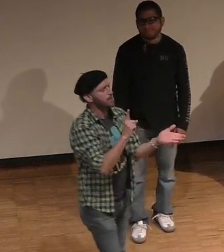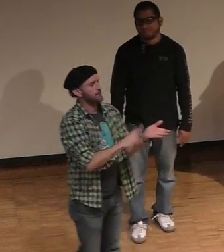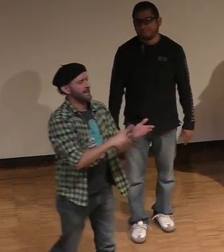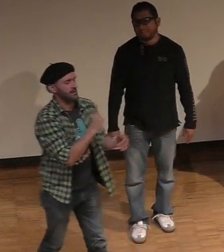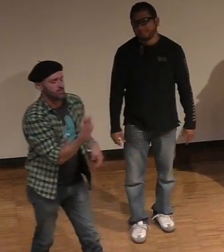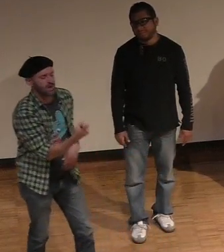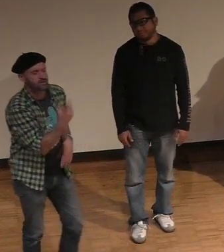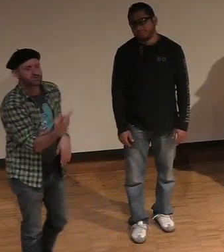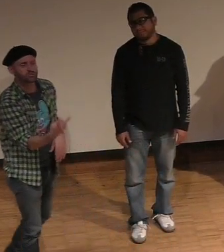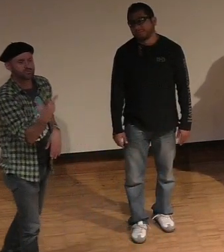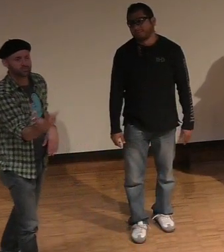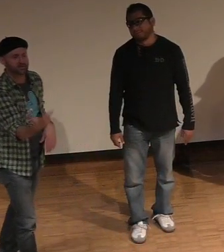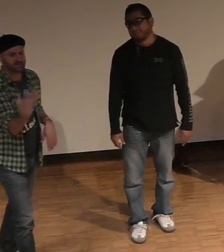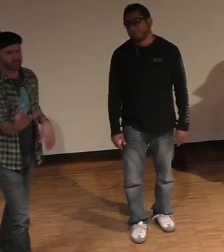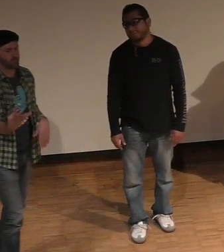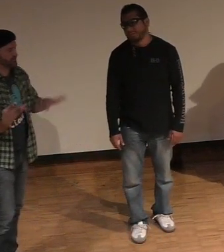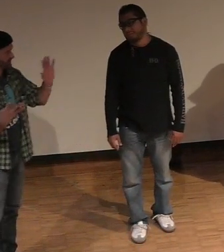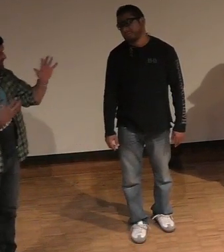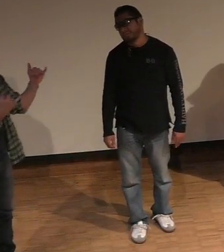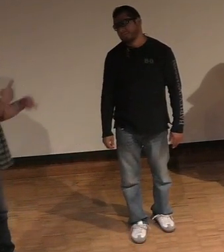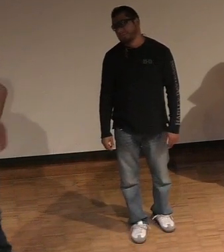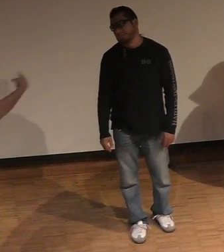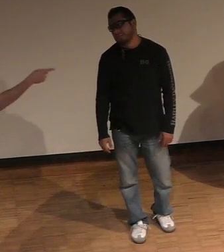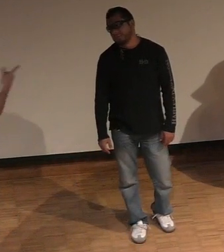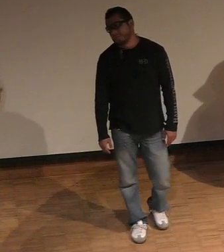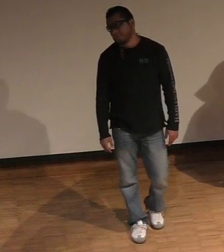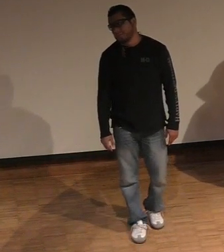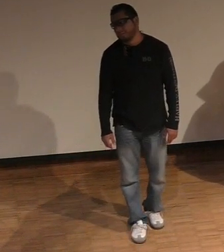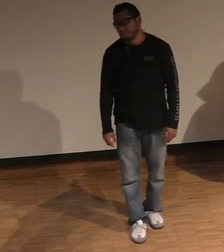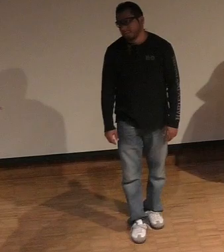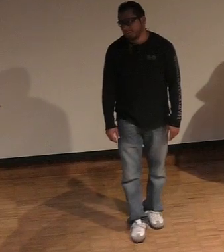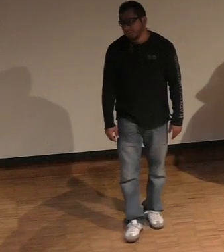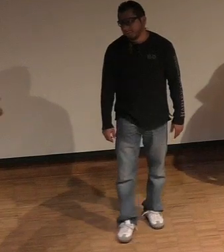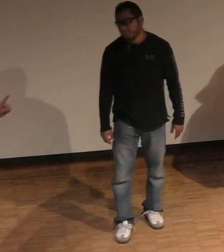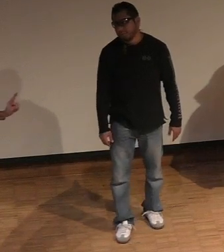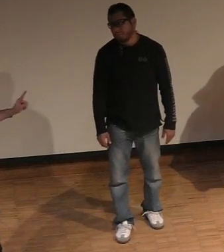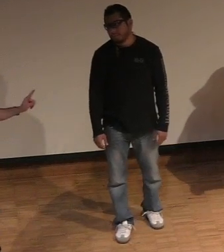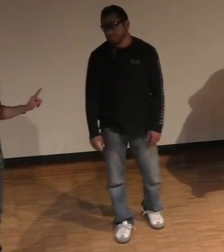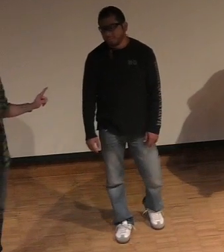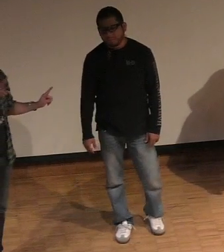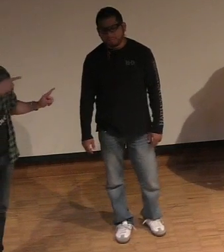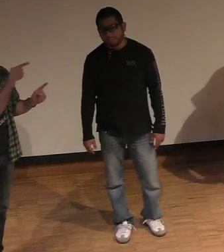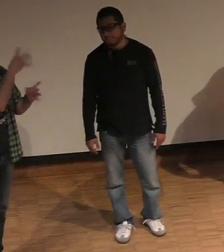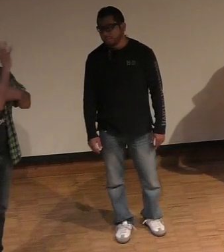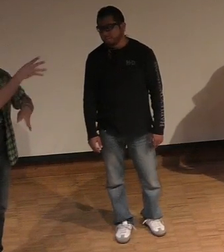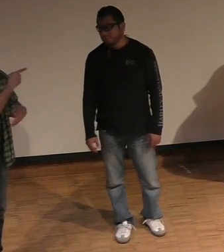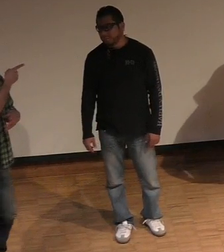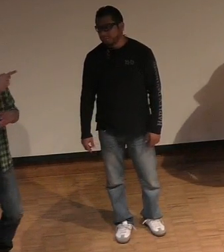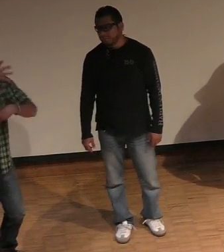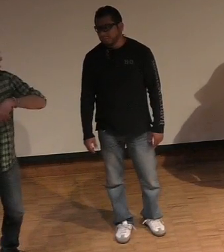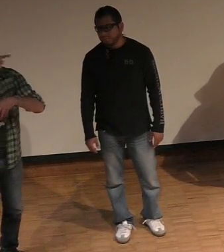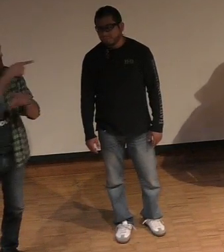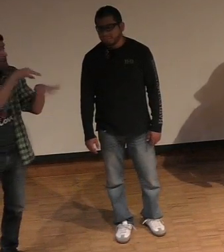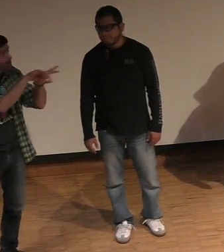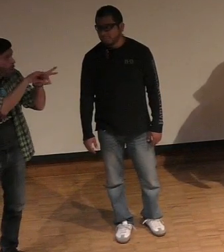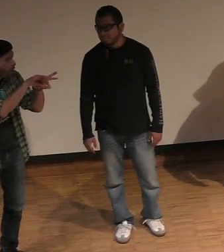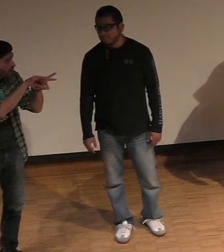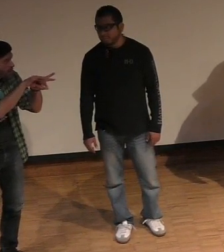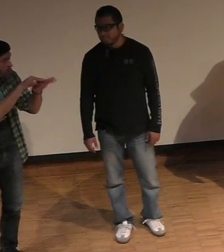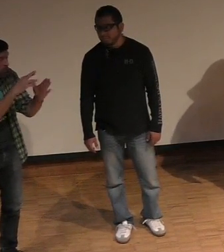Great, so now you get the feeling of the beat on 4. So for improv, you could just do whatever you want,